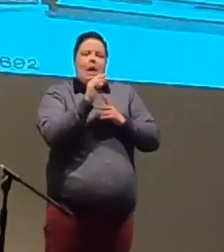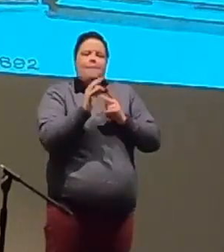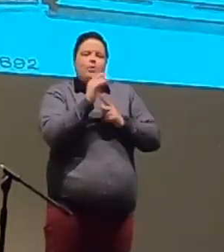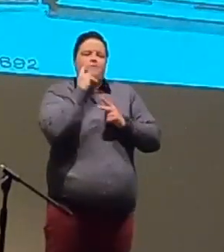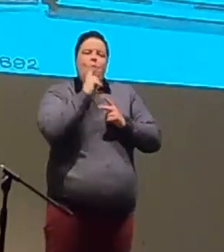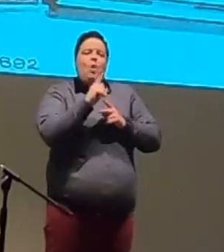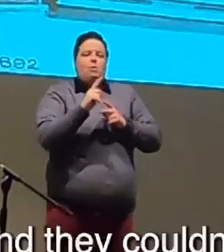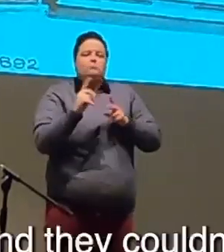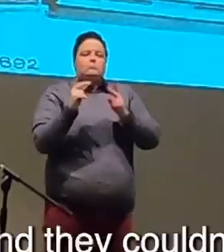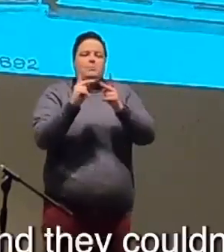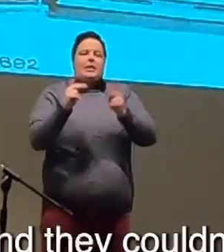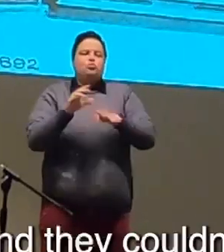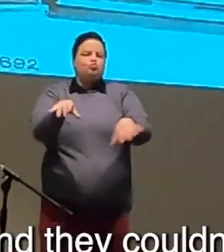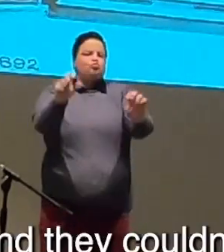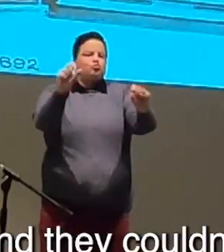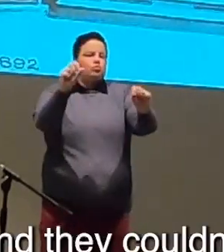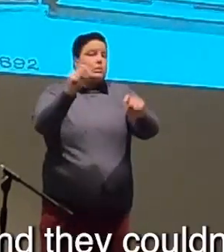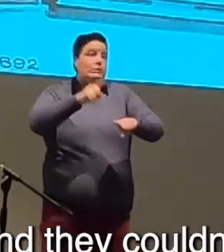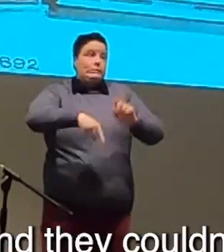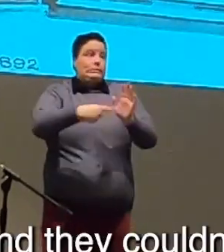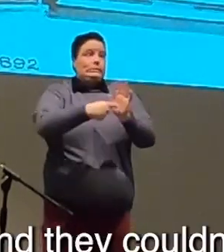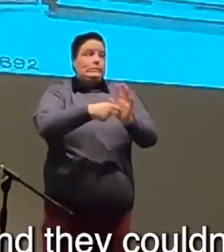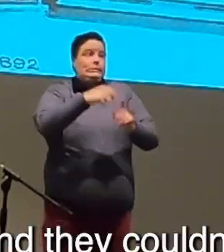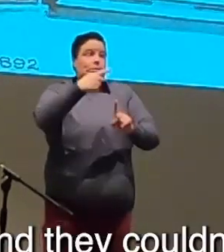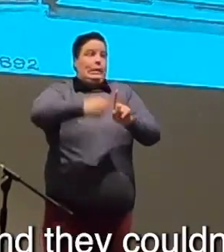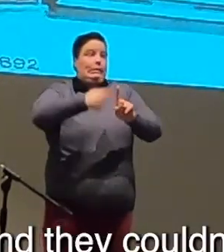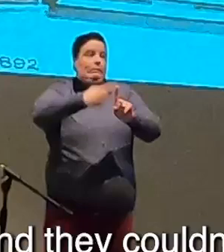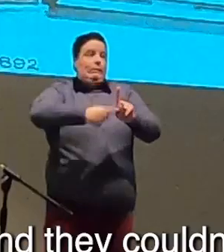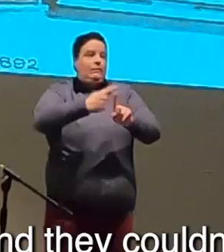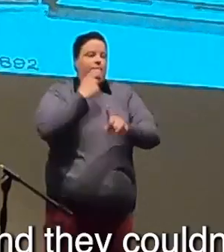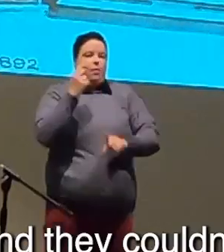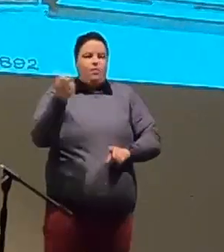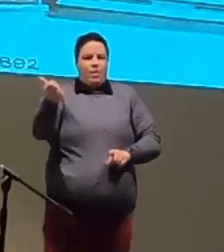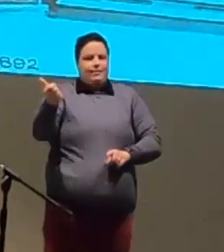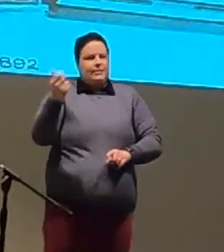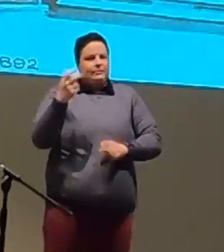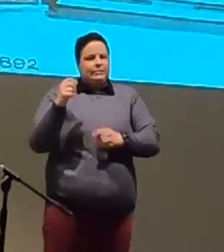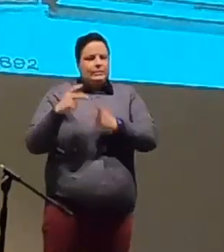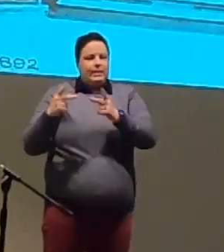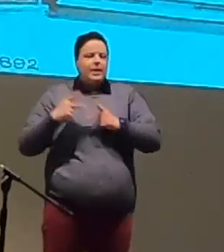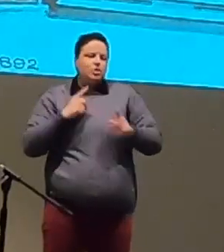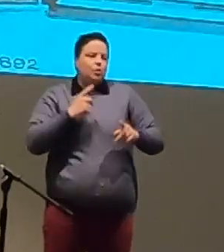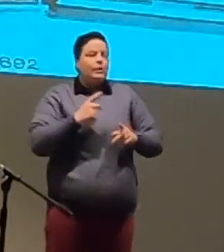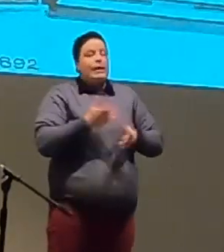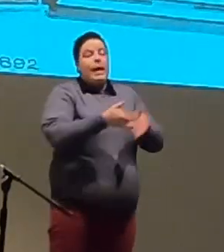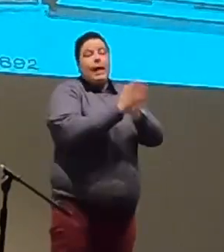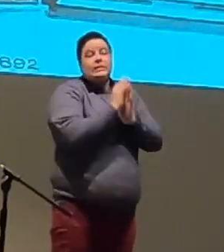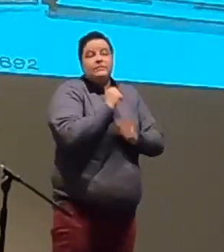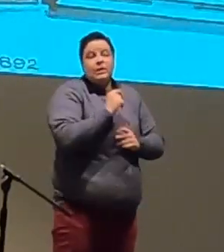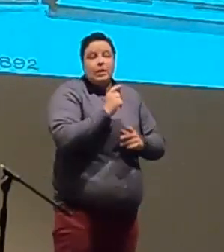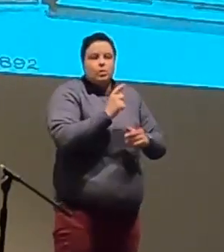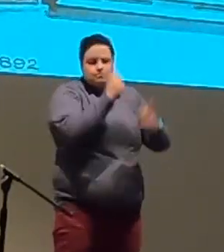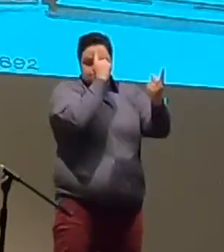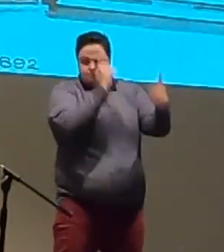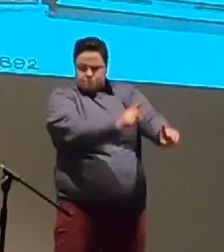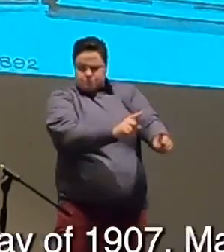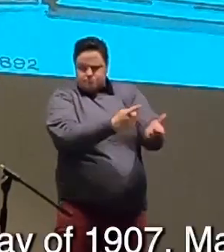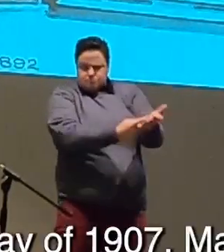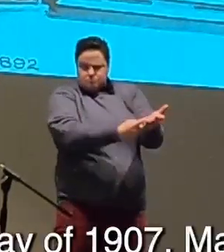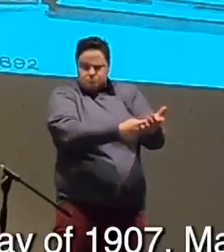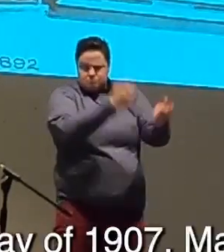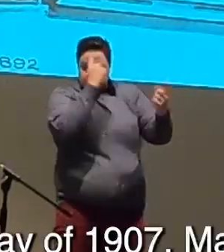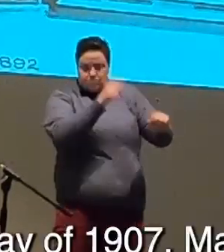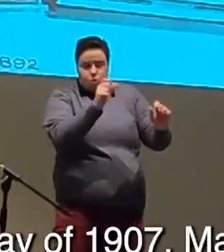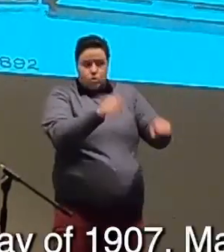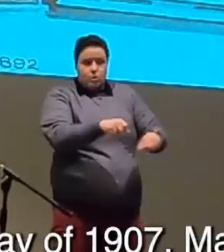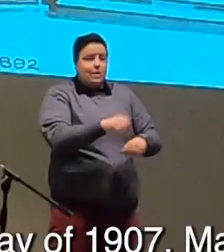venue. And they couldn't afford rent of their own space, so they went to the gallery and asked if they could strike a deal. In